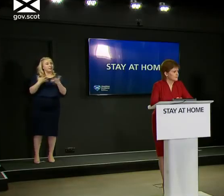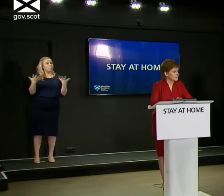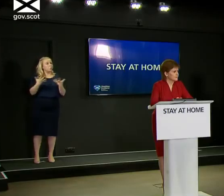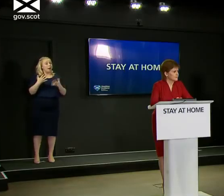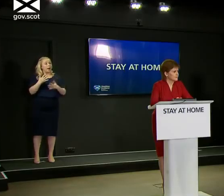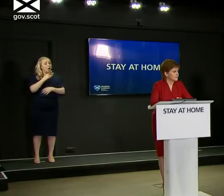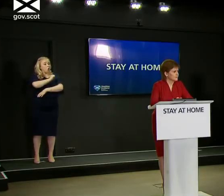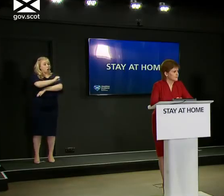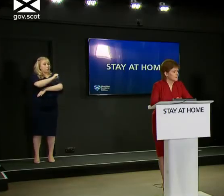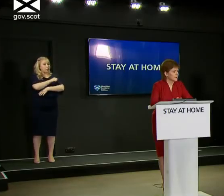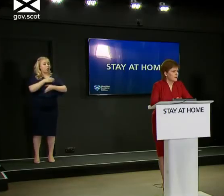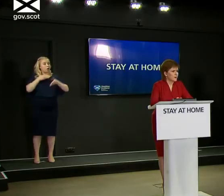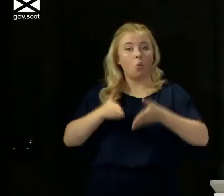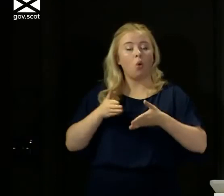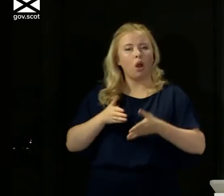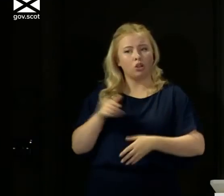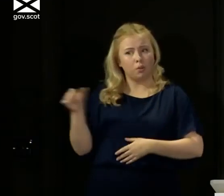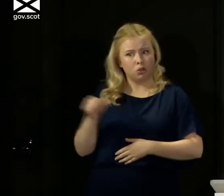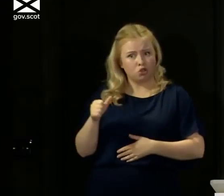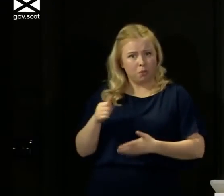their deaths to their relatives.